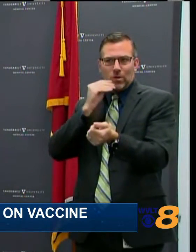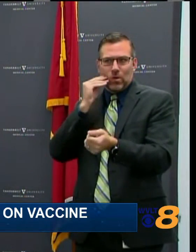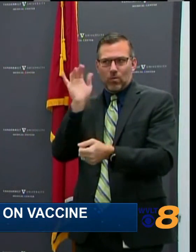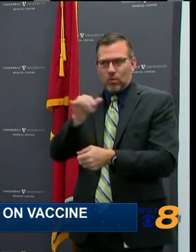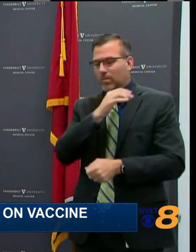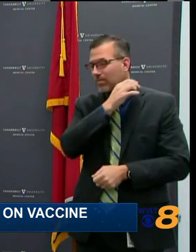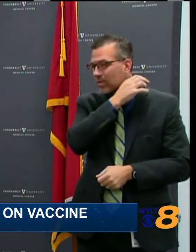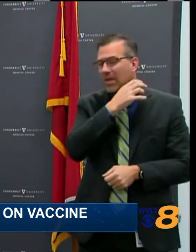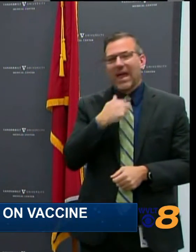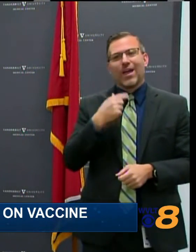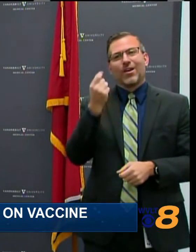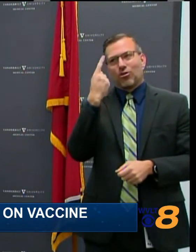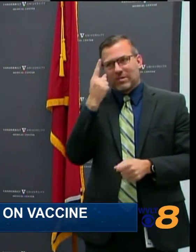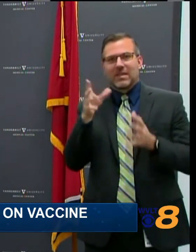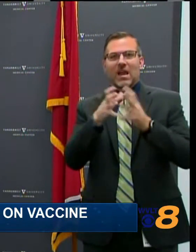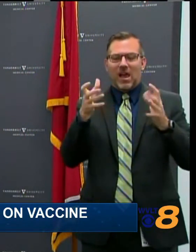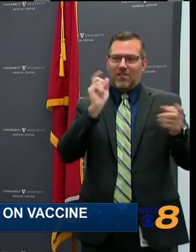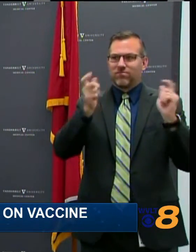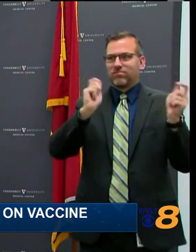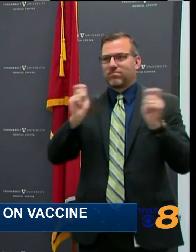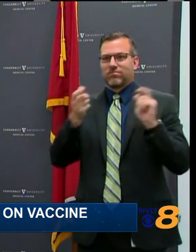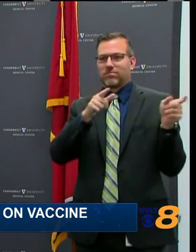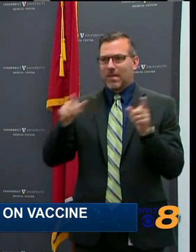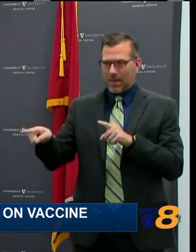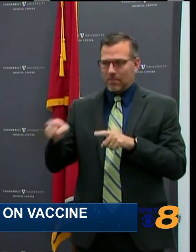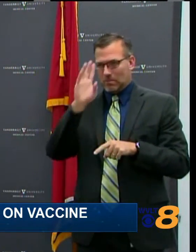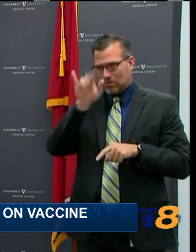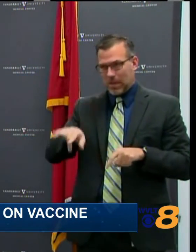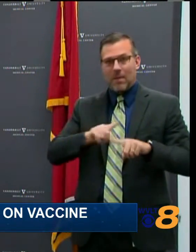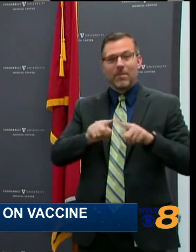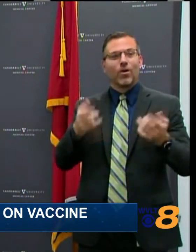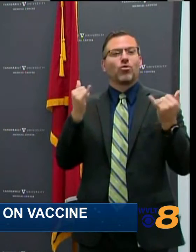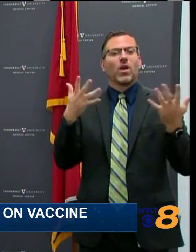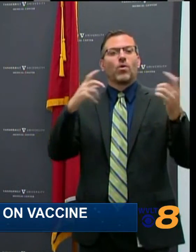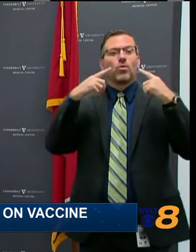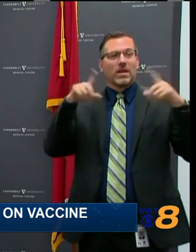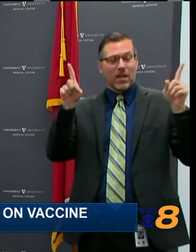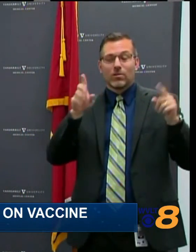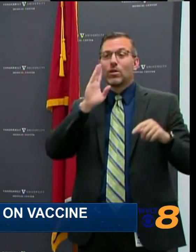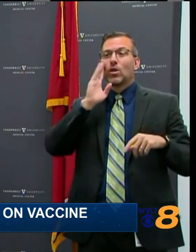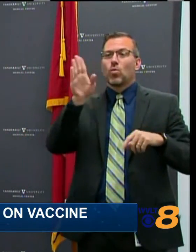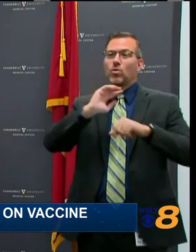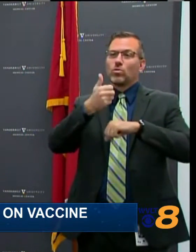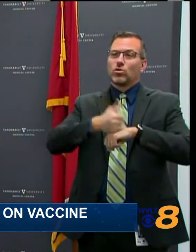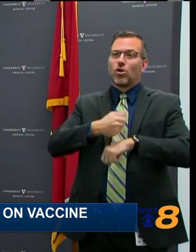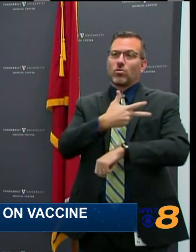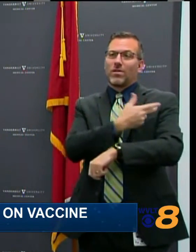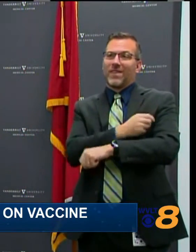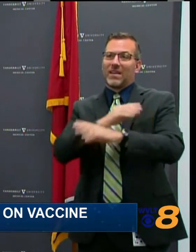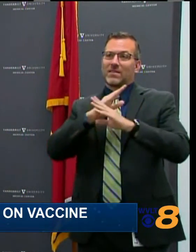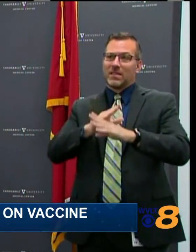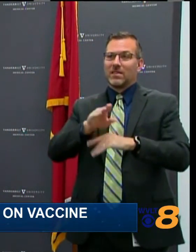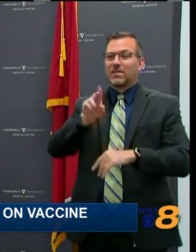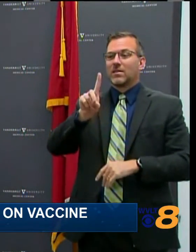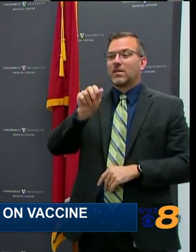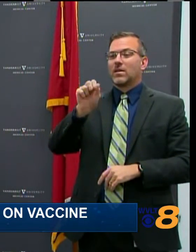lot of changes and moving parts. So I also want to announce today that we will be rolling out our vaccine dashboard